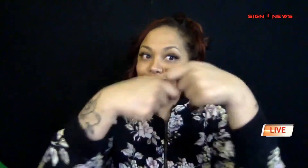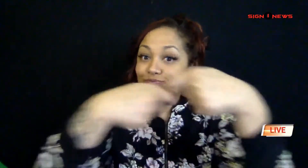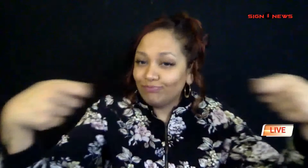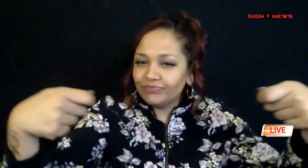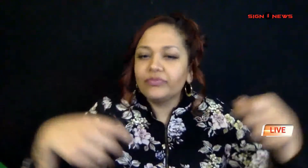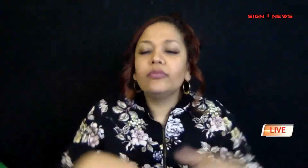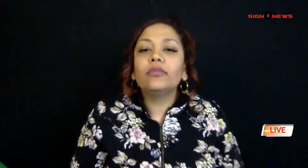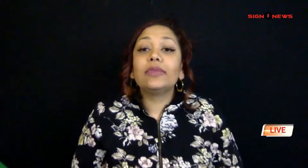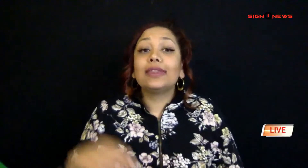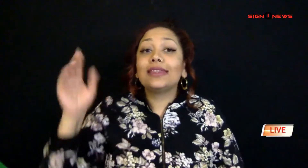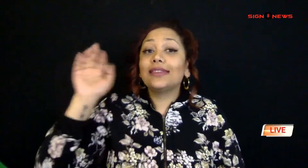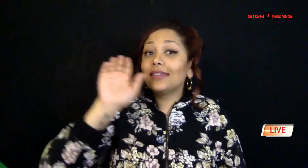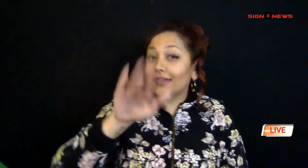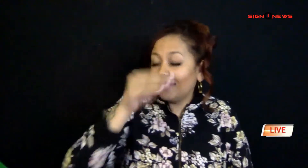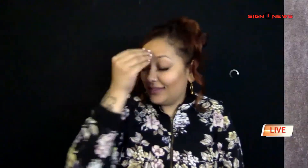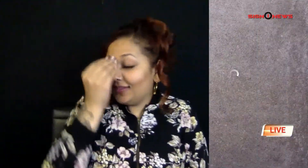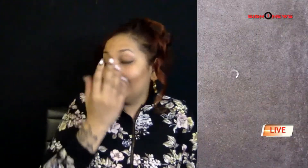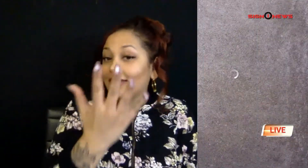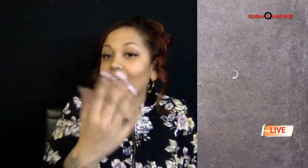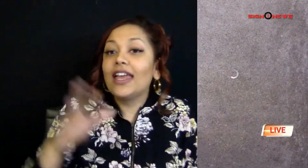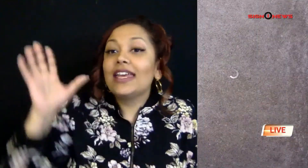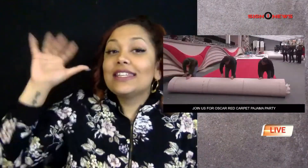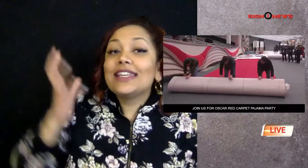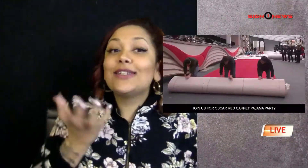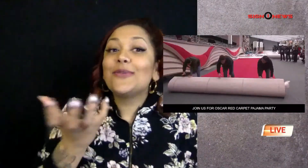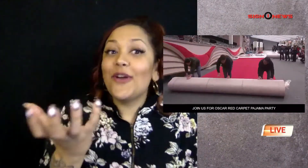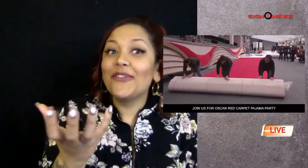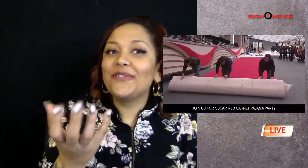Oh, wait. One more thing before we go.